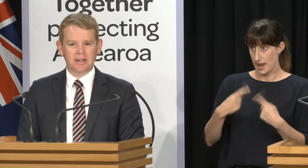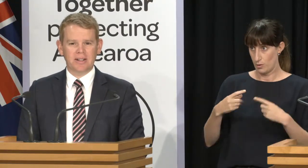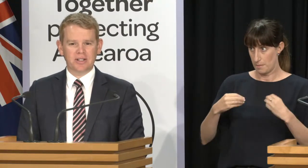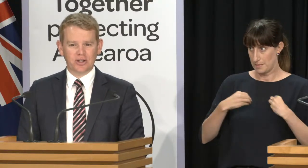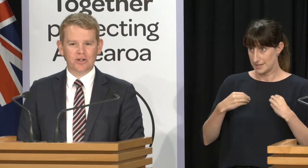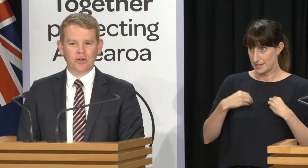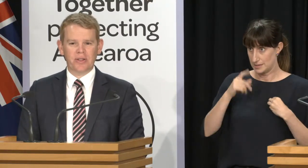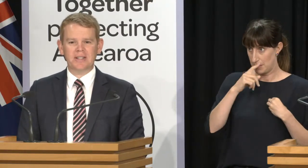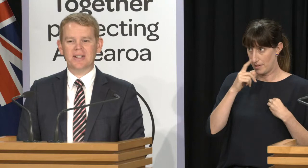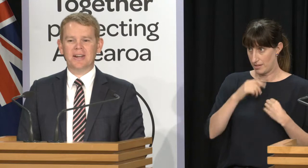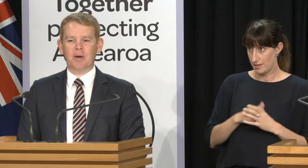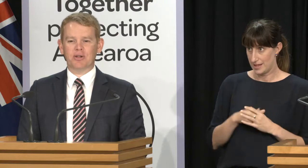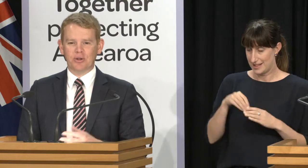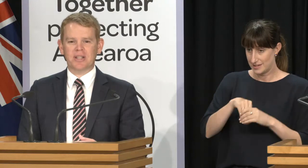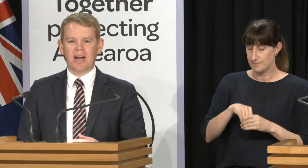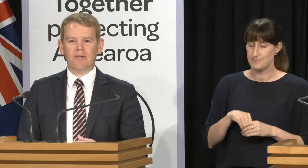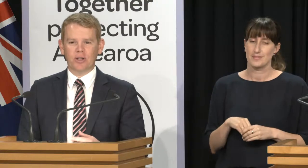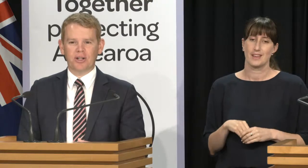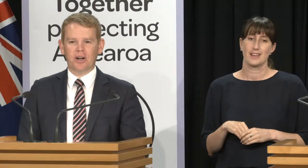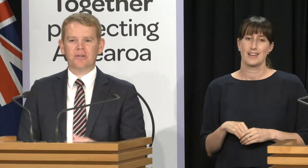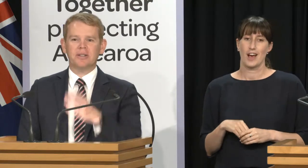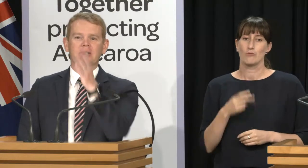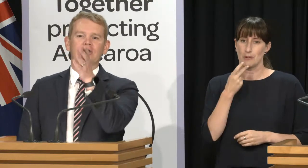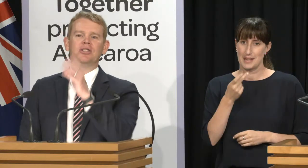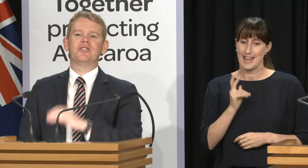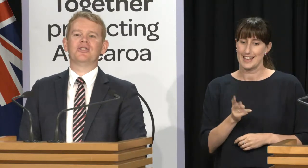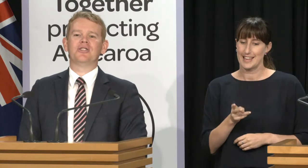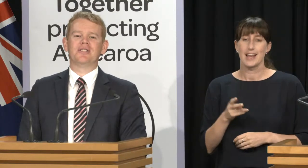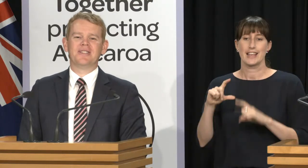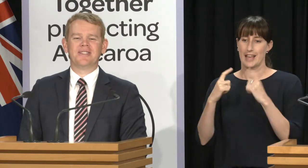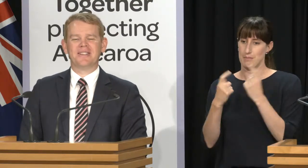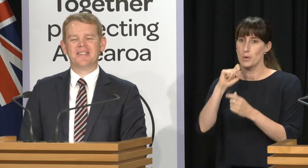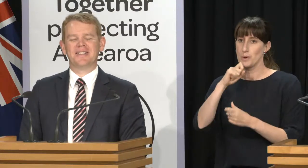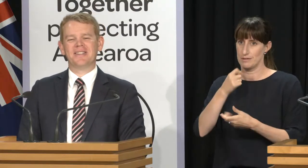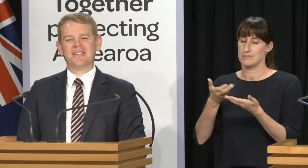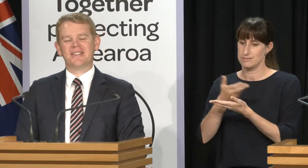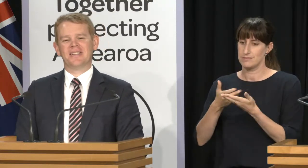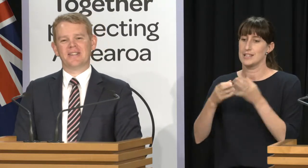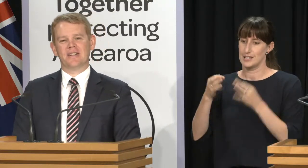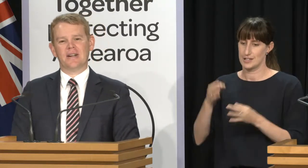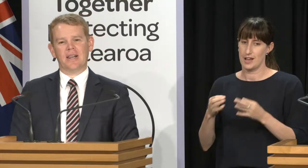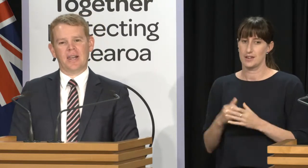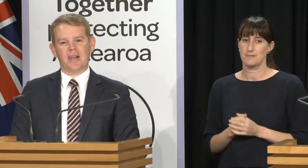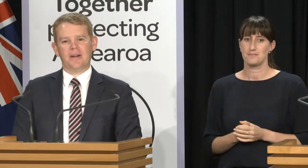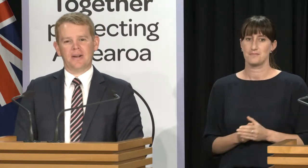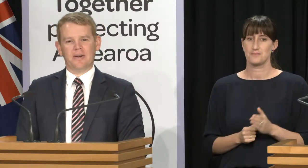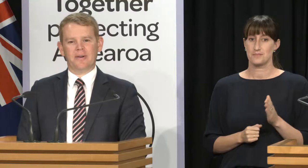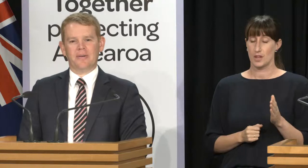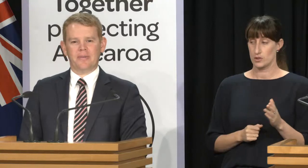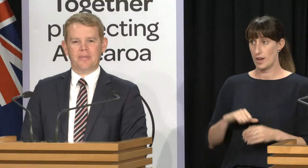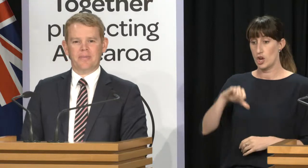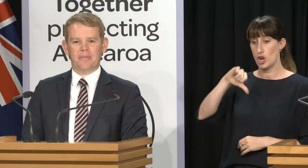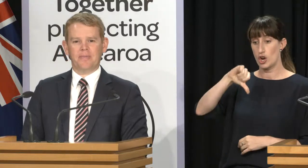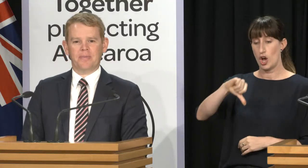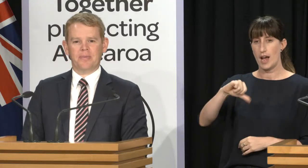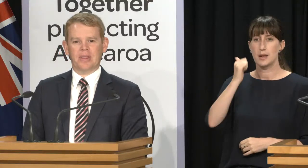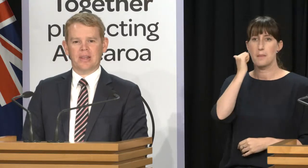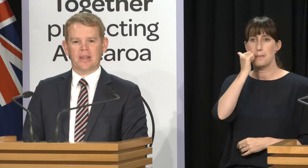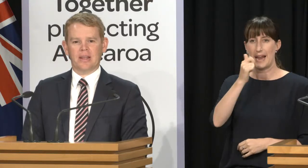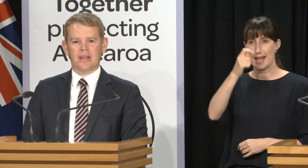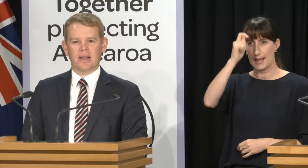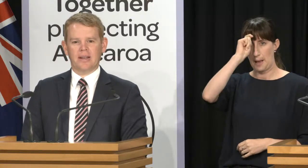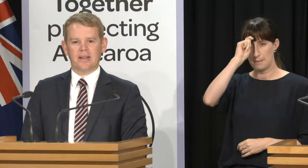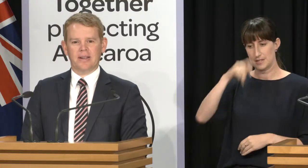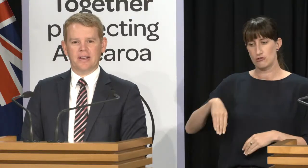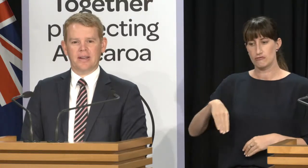made decisions on that. As soon as they have, I'll let you know. So, and the 9 black caps that are due to go overseas to play in India, they won't